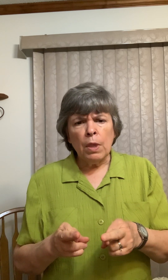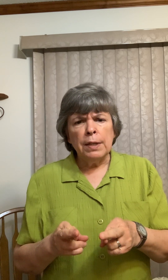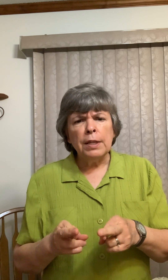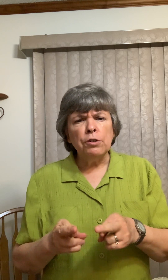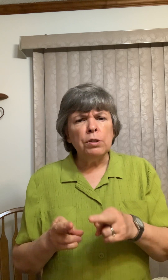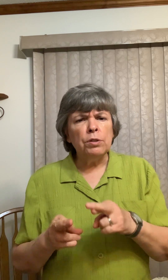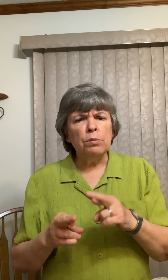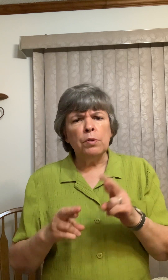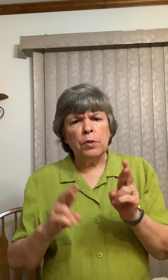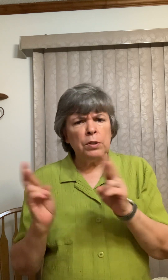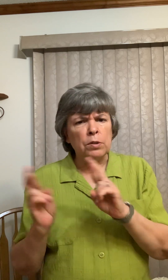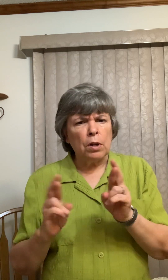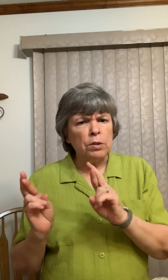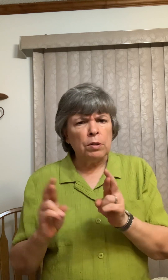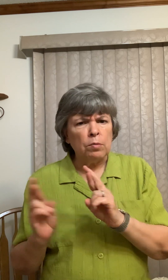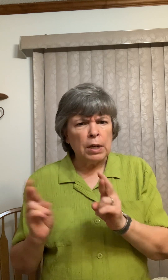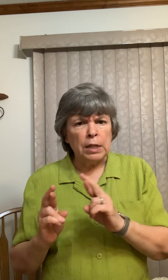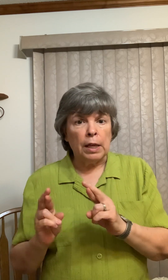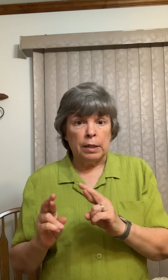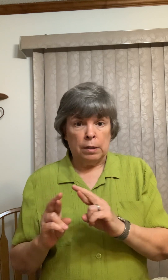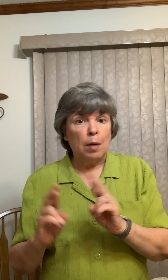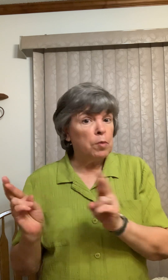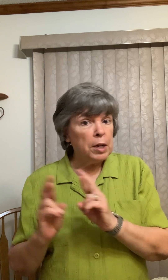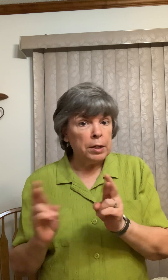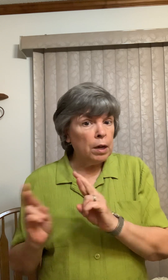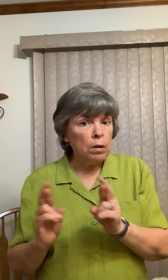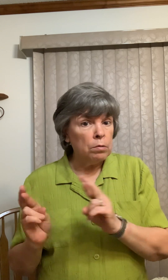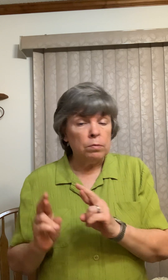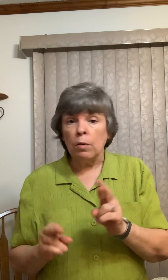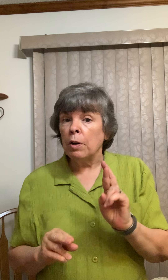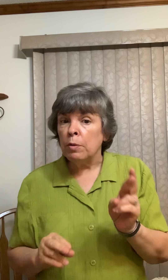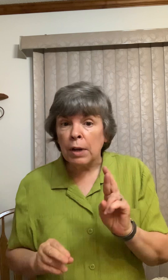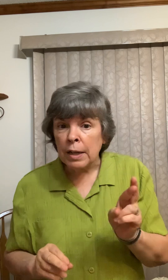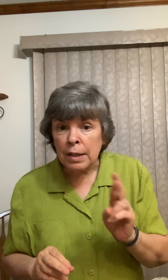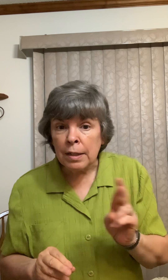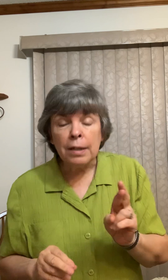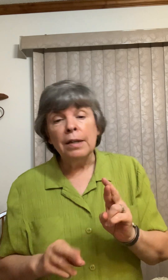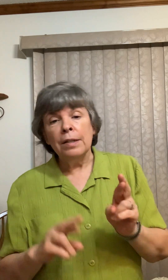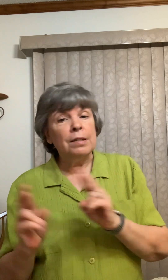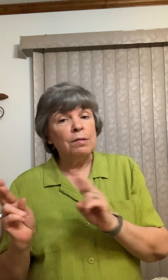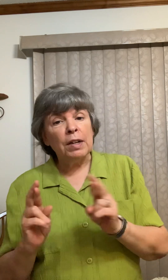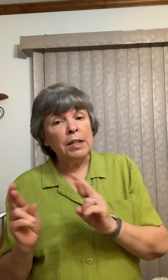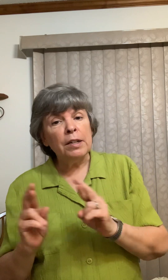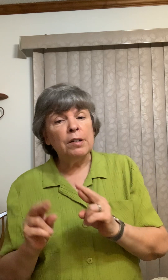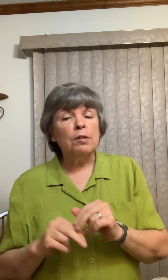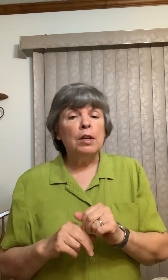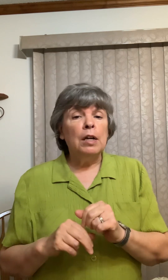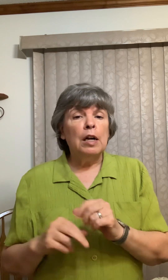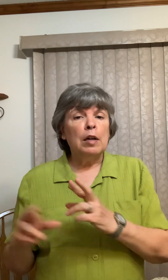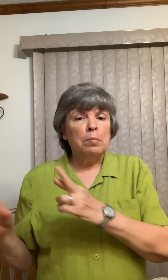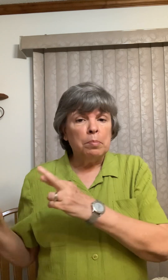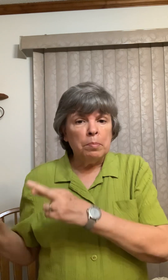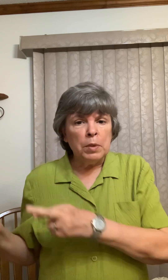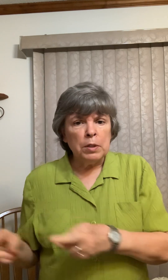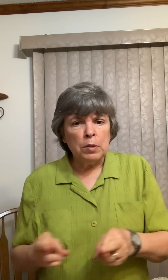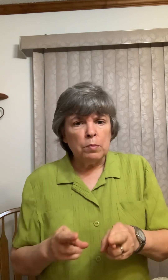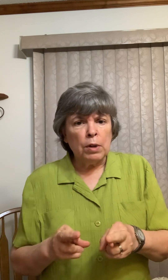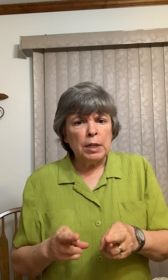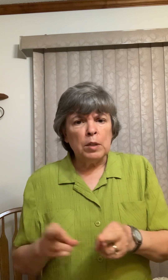Now you can do, this is also ready, like I'm ready to go. Are you ready? You know, ready to go. This ready is more